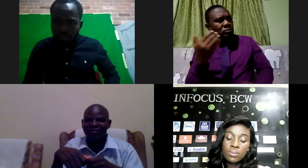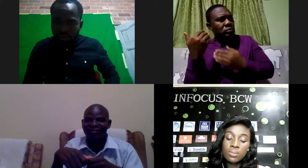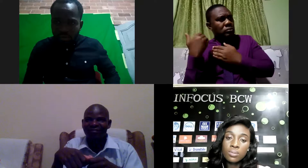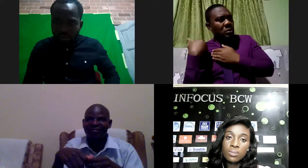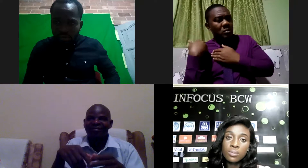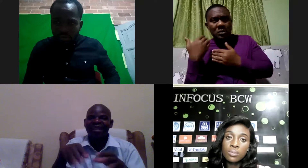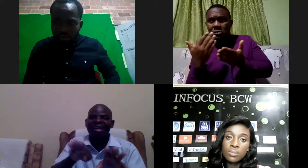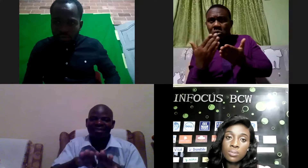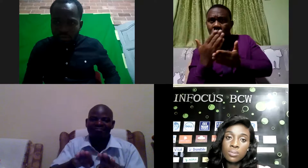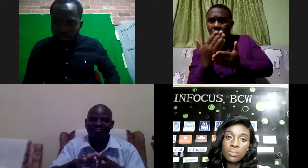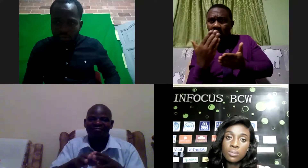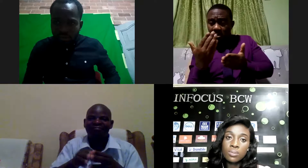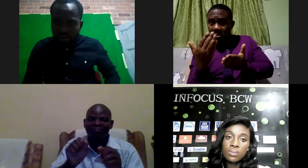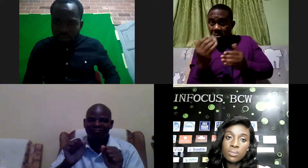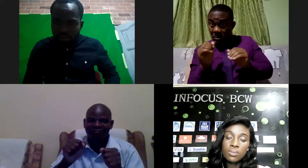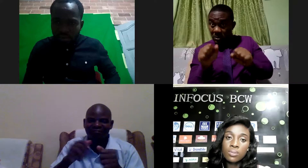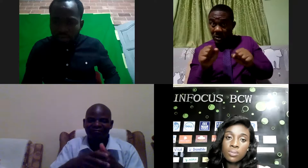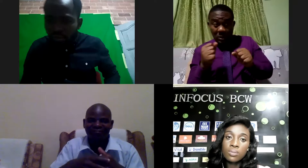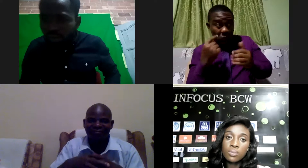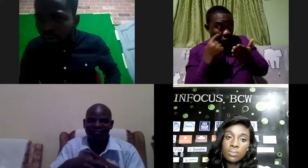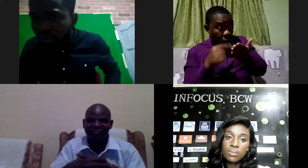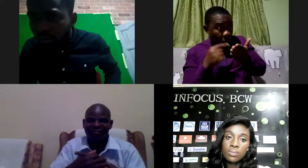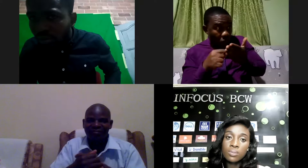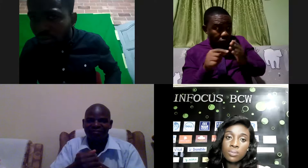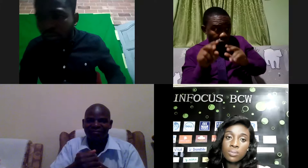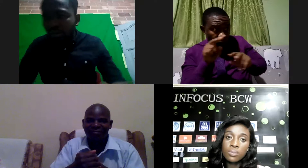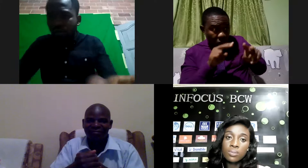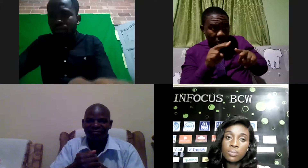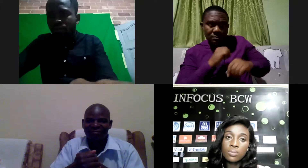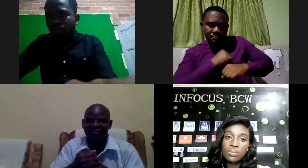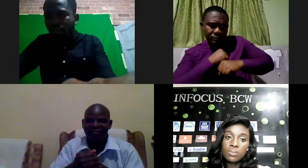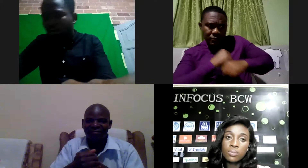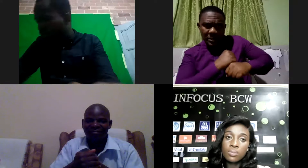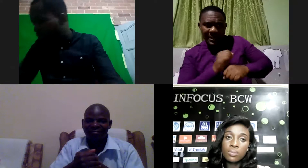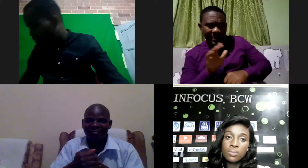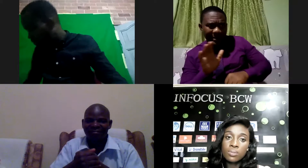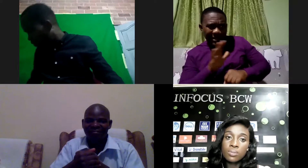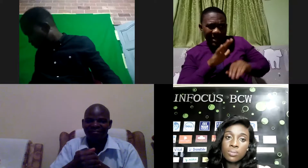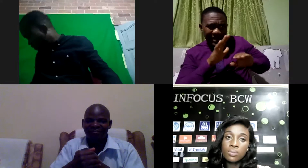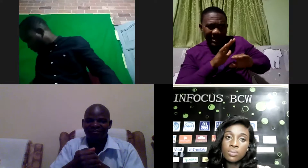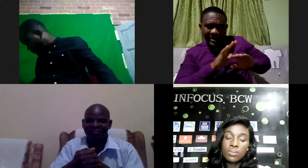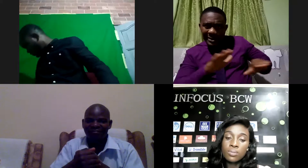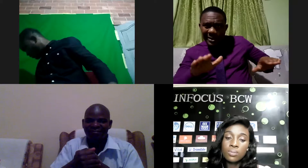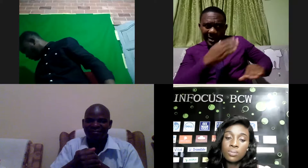the ways to protect their children who have got different disabilities.